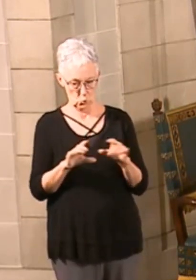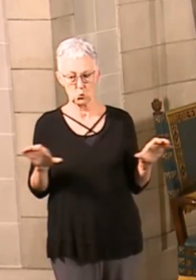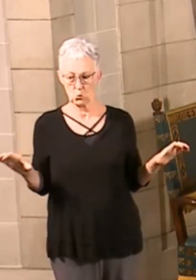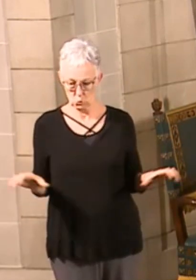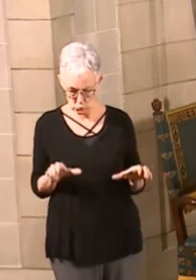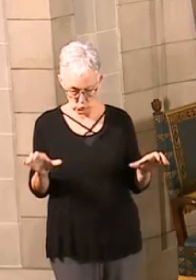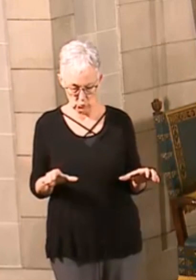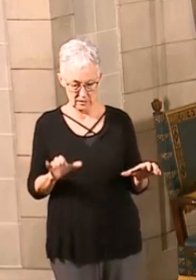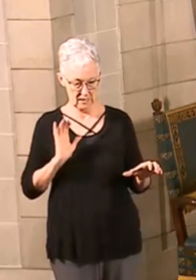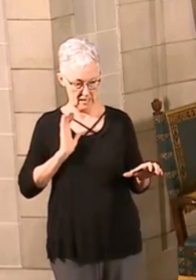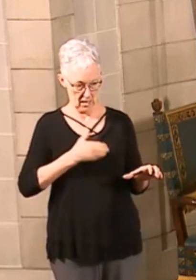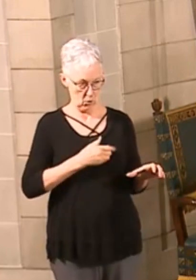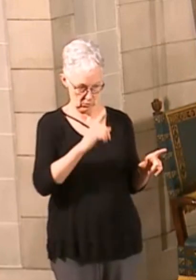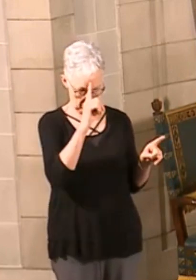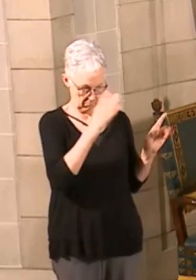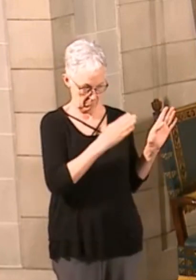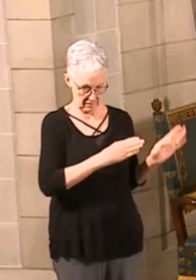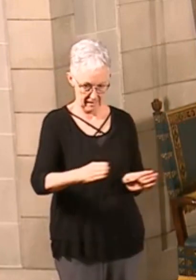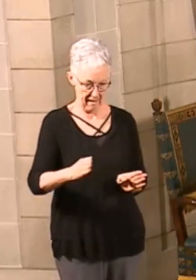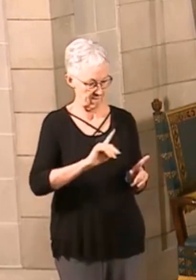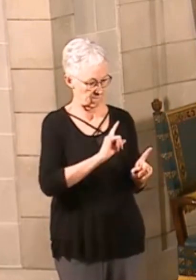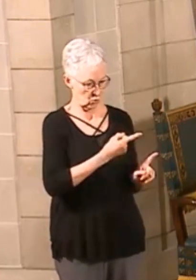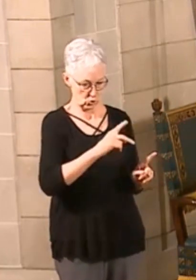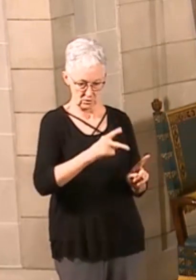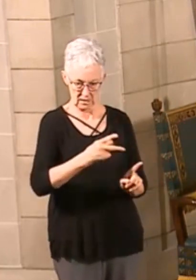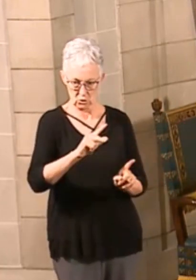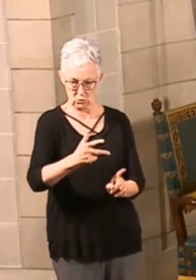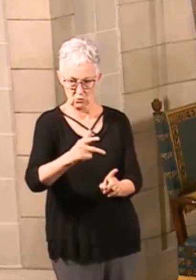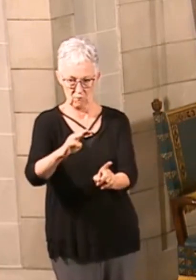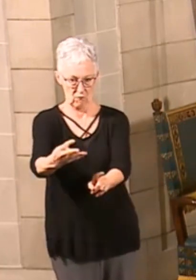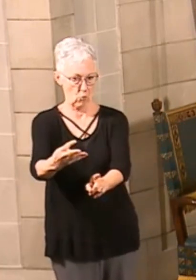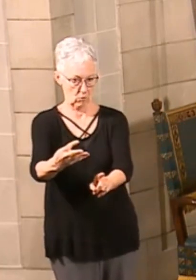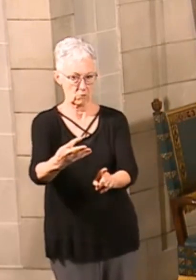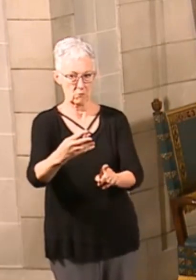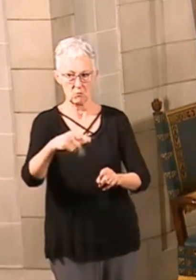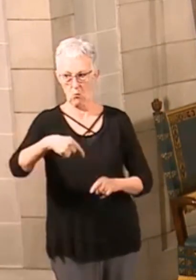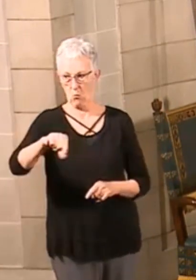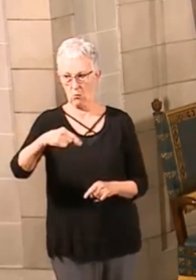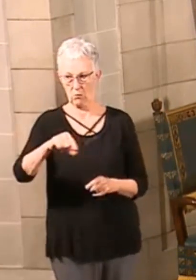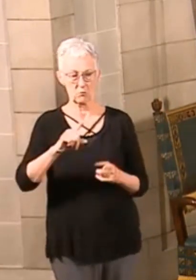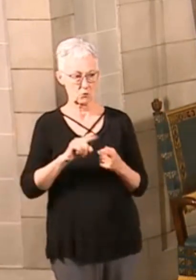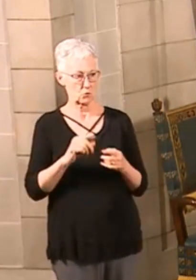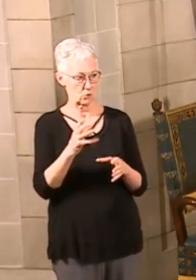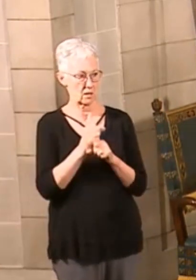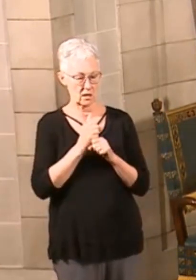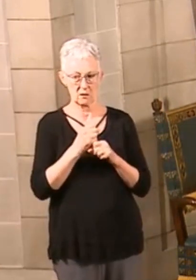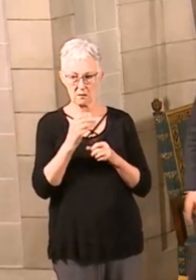play through to the end, and that's what our small businesses are partnering with us to do as well. Thank you.